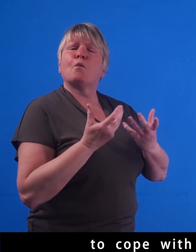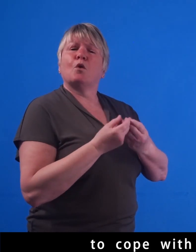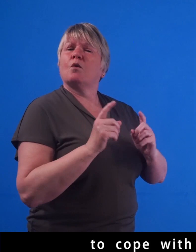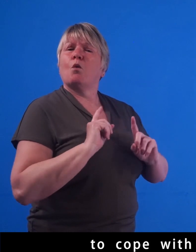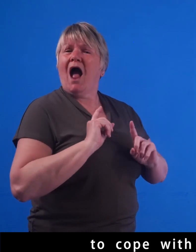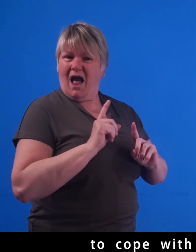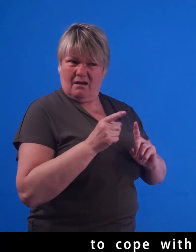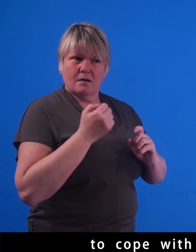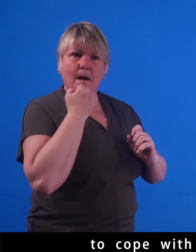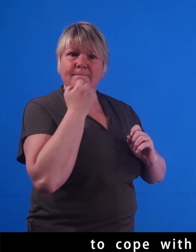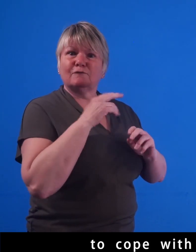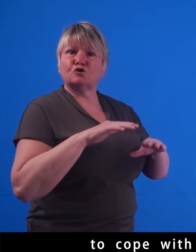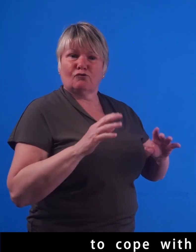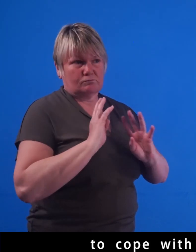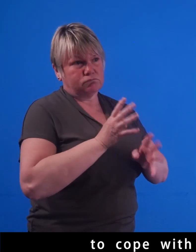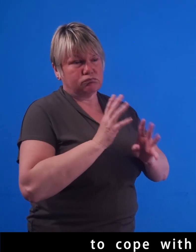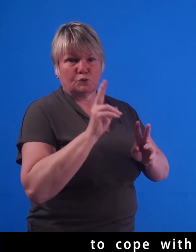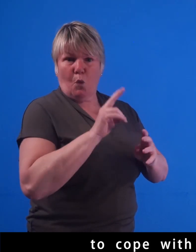with the increased numbers of children attending school,